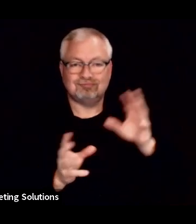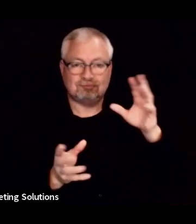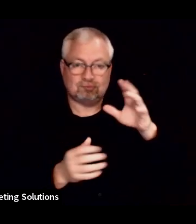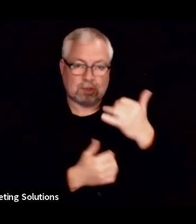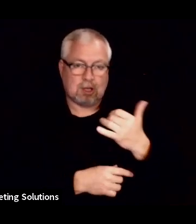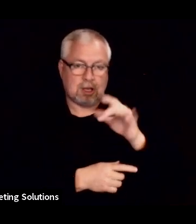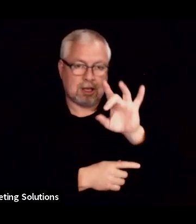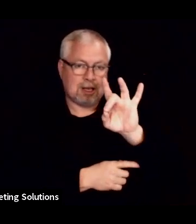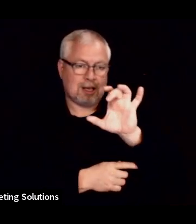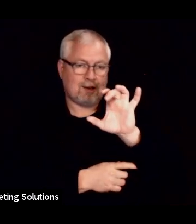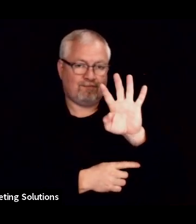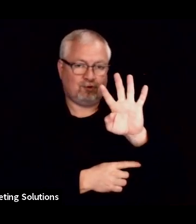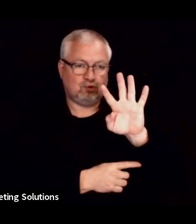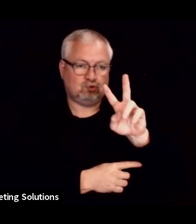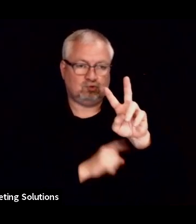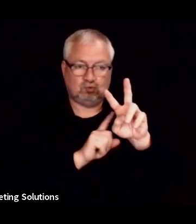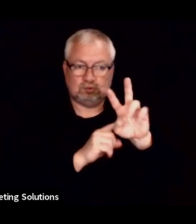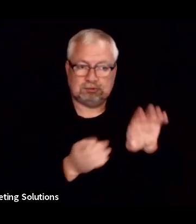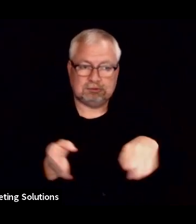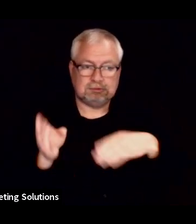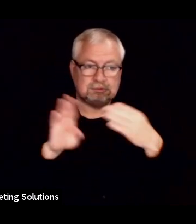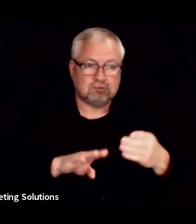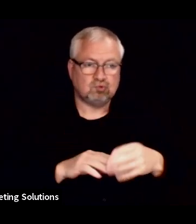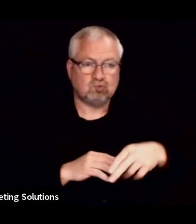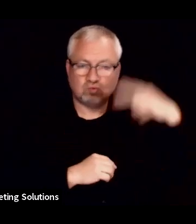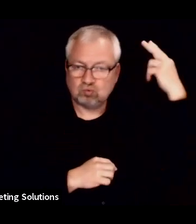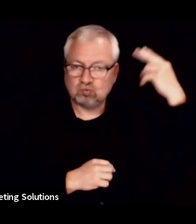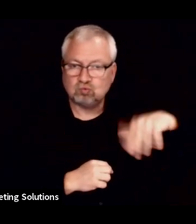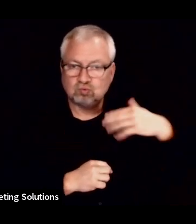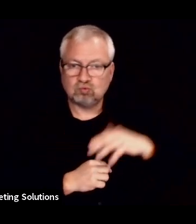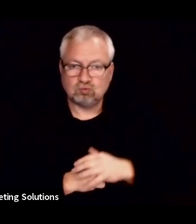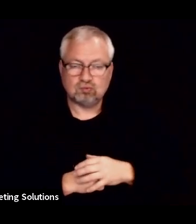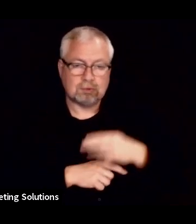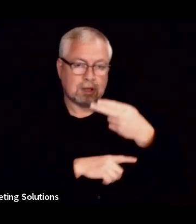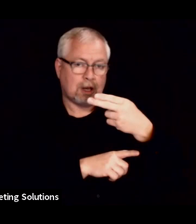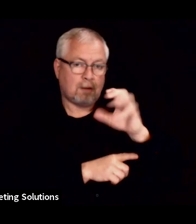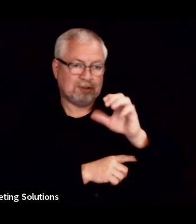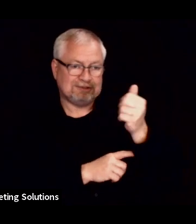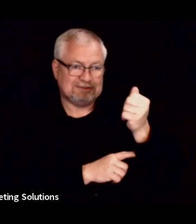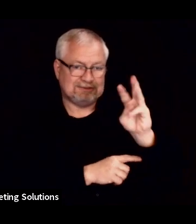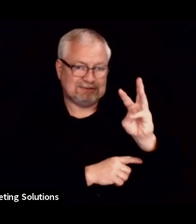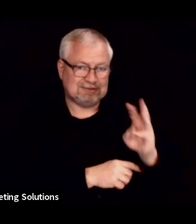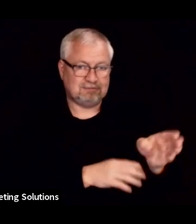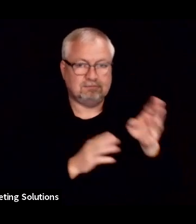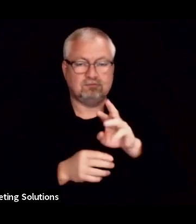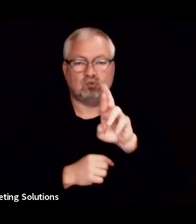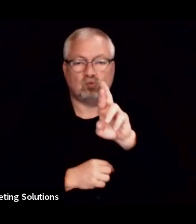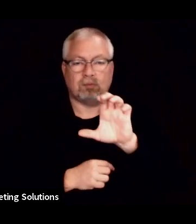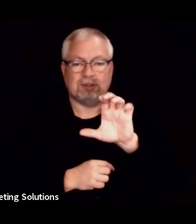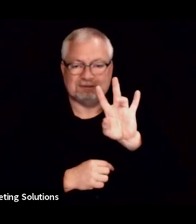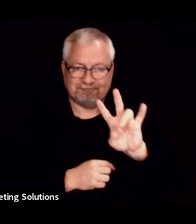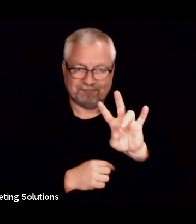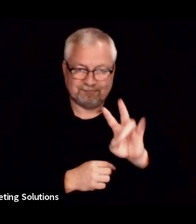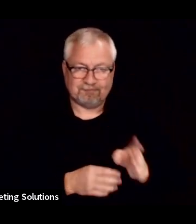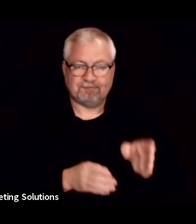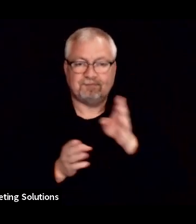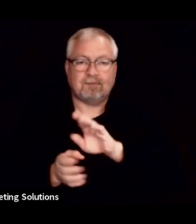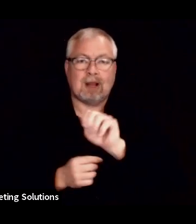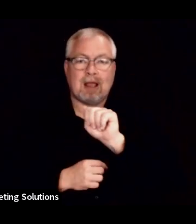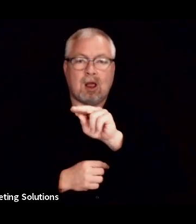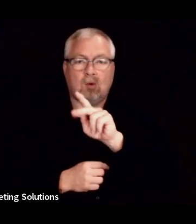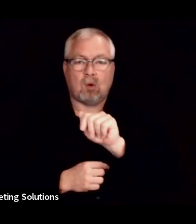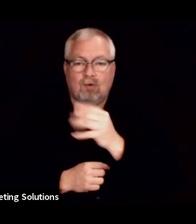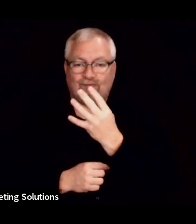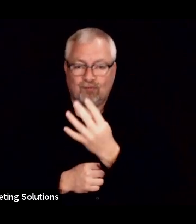deaths. 16 in Hennepin County, 7 in Ramsey, 4 in Anoka, 2 in Washington, 1 each